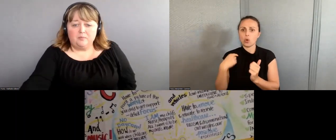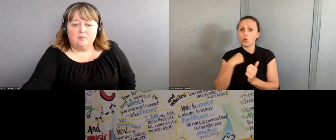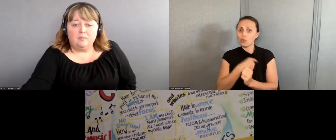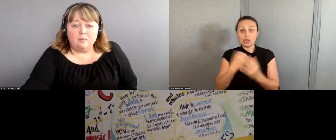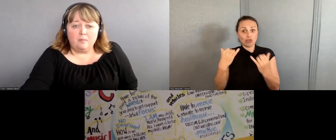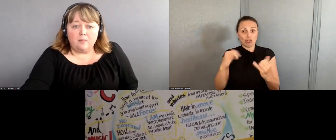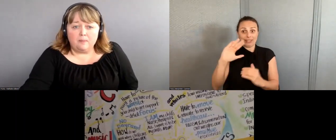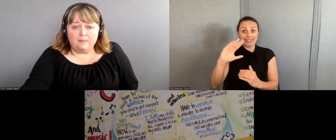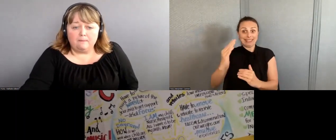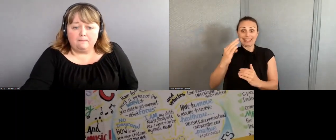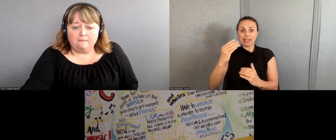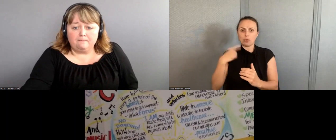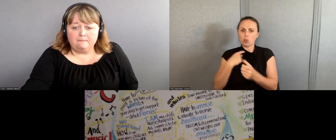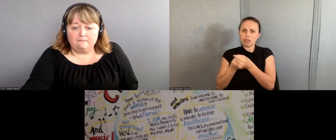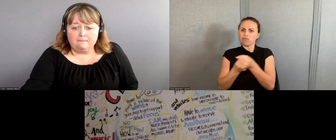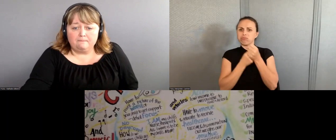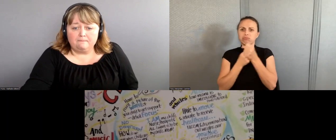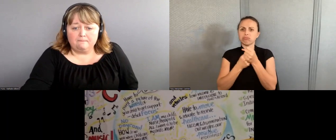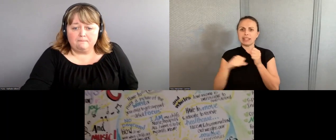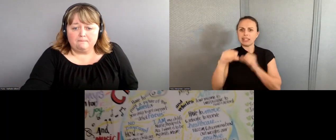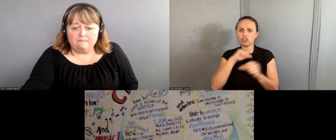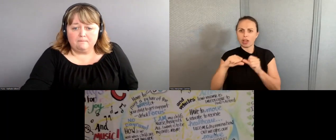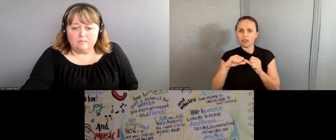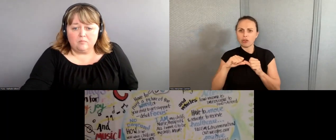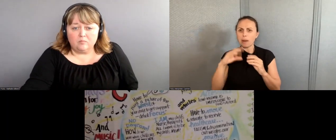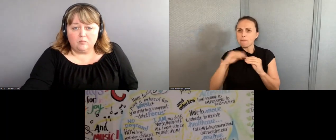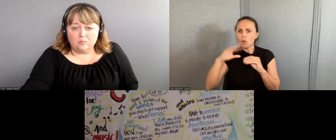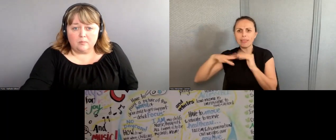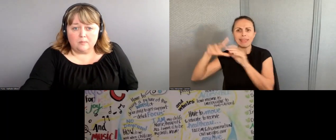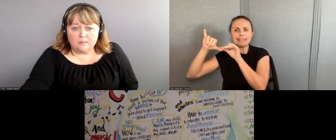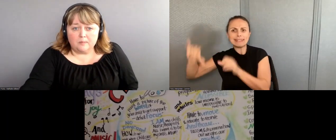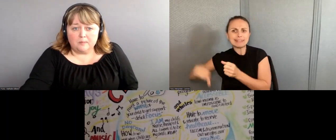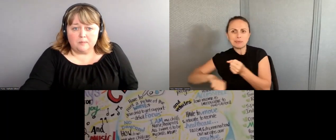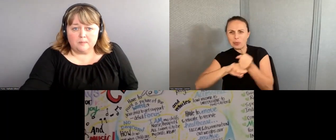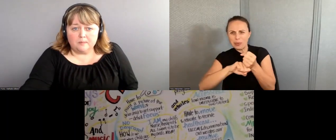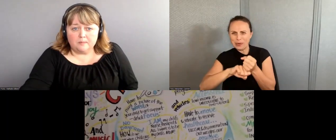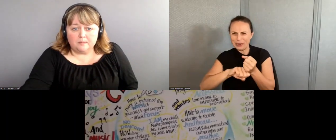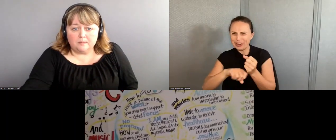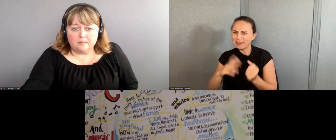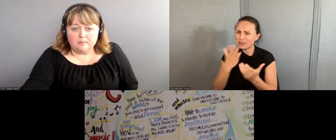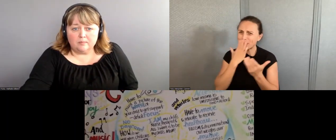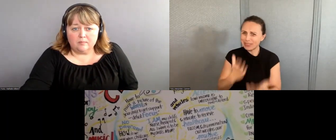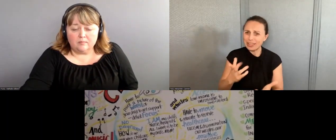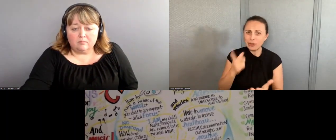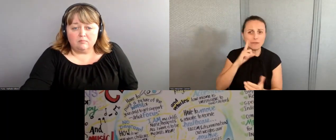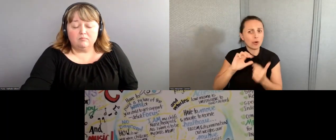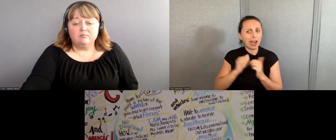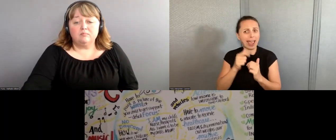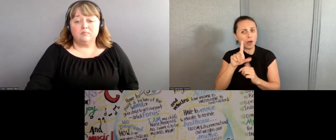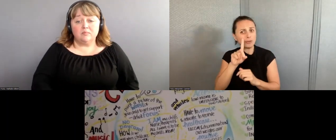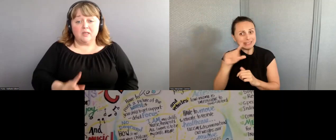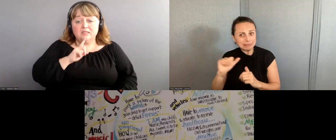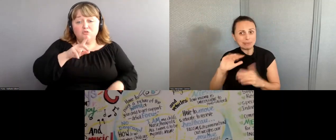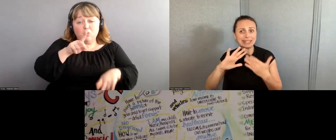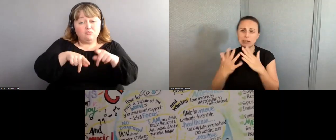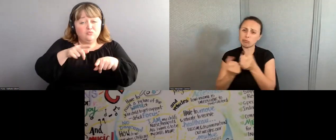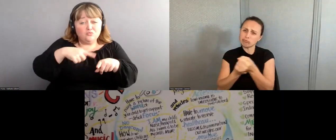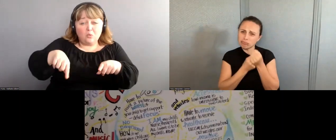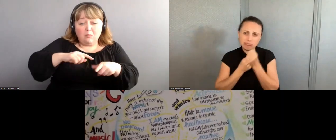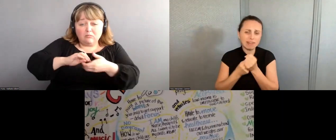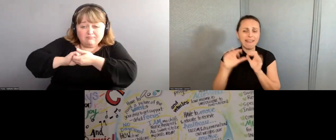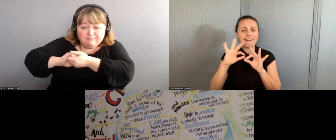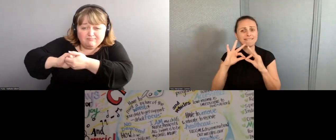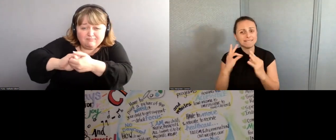currently it sounds like we hold each other more than we're held by systems. And so thank you for the way disability, community, and